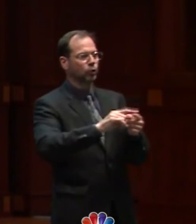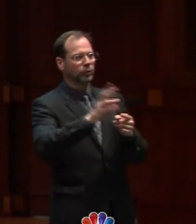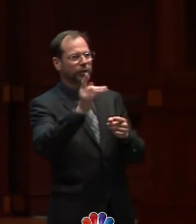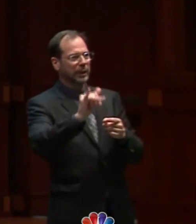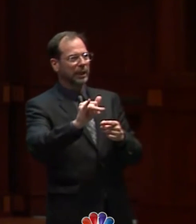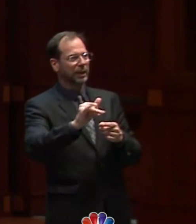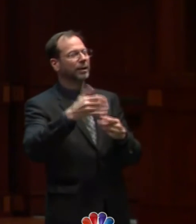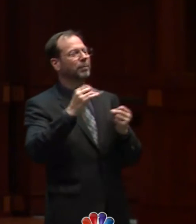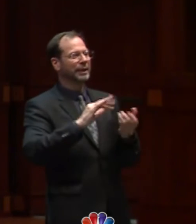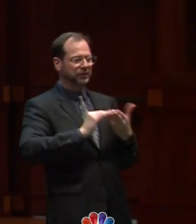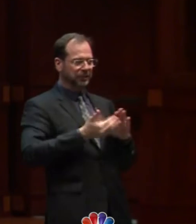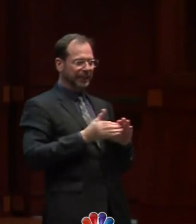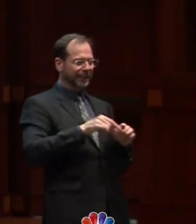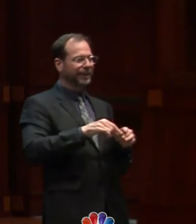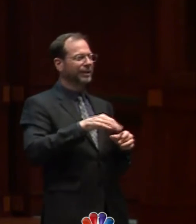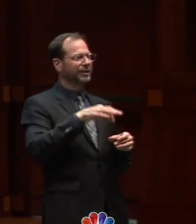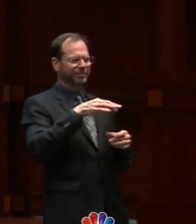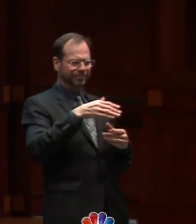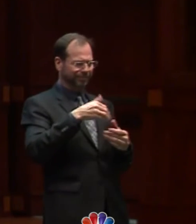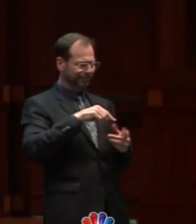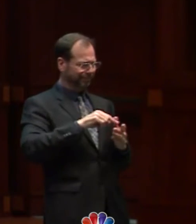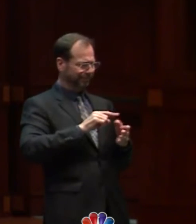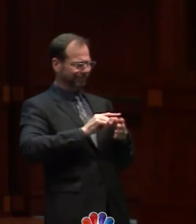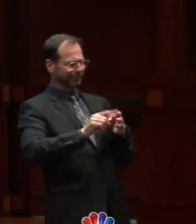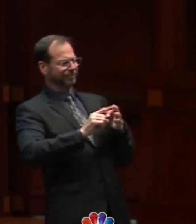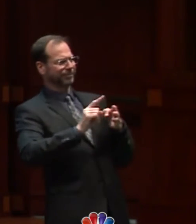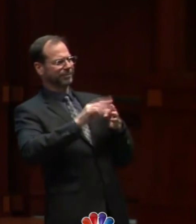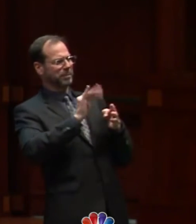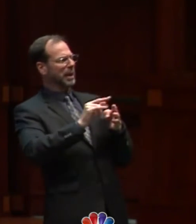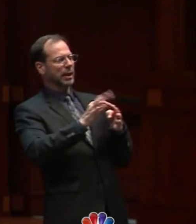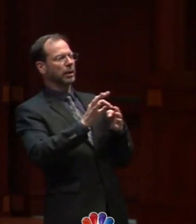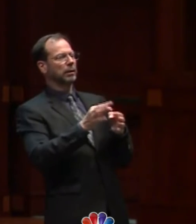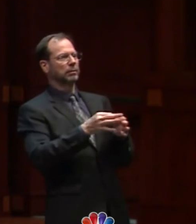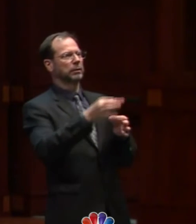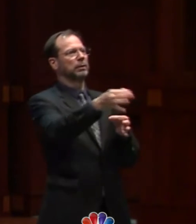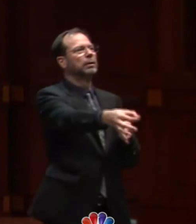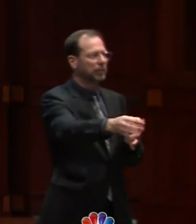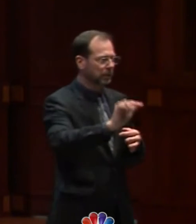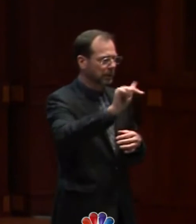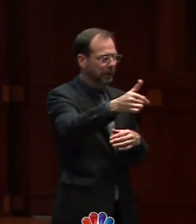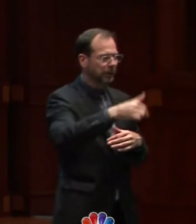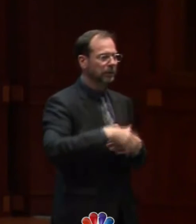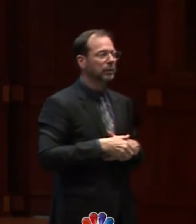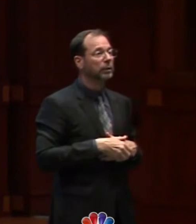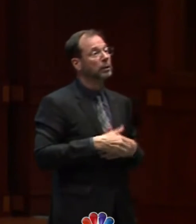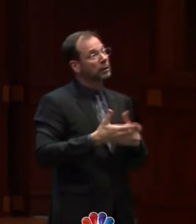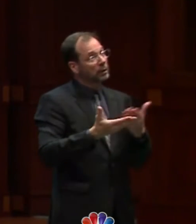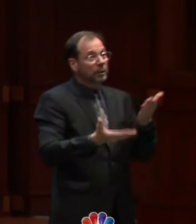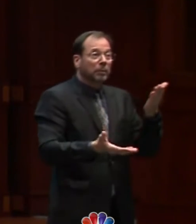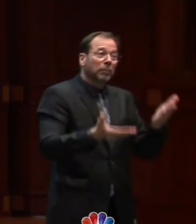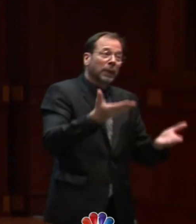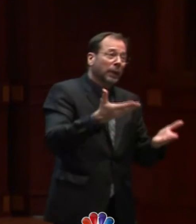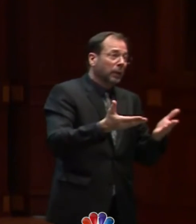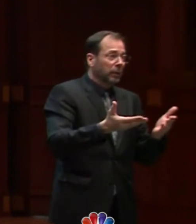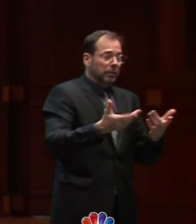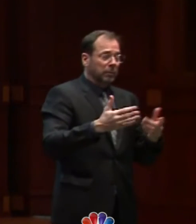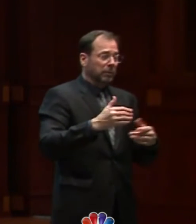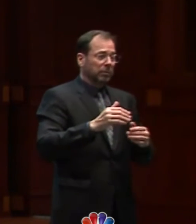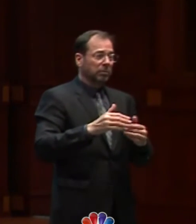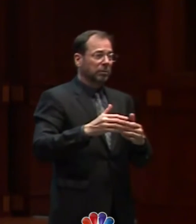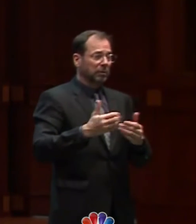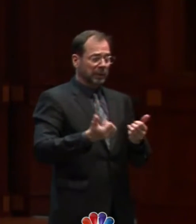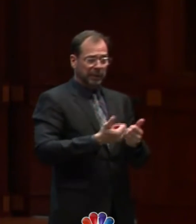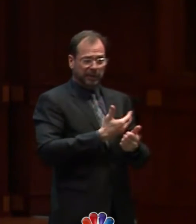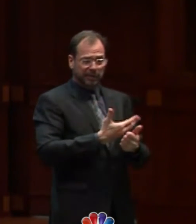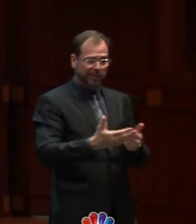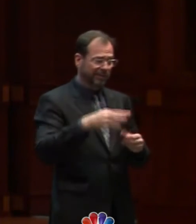municipal elections set for in early May that have been moved to a later date. It may be that all of the elections that were set to